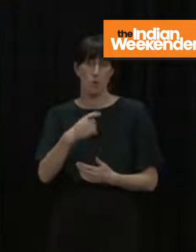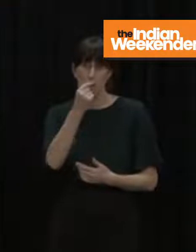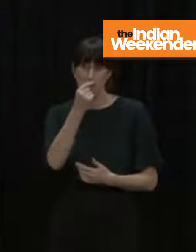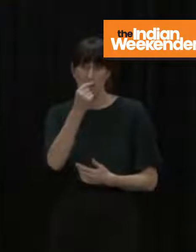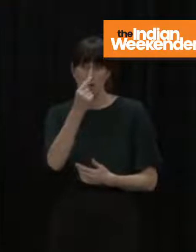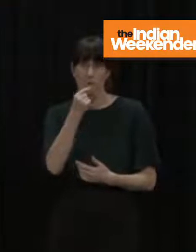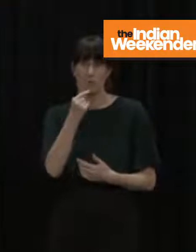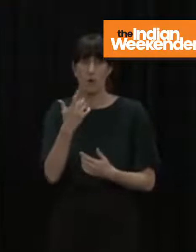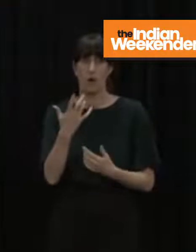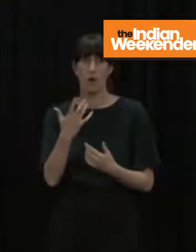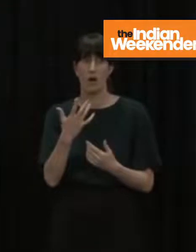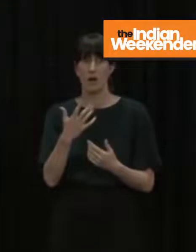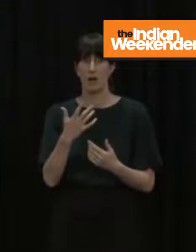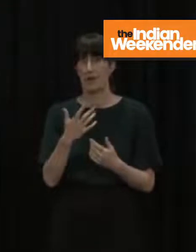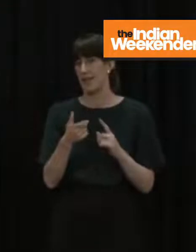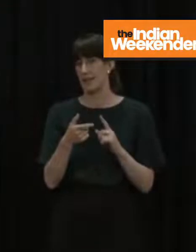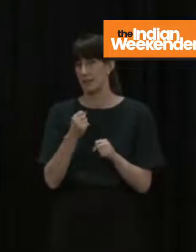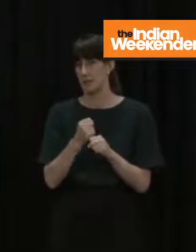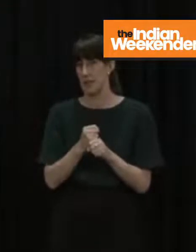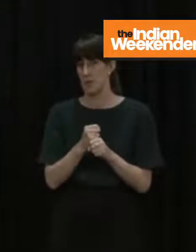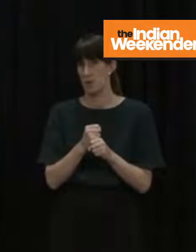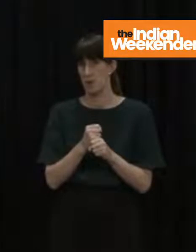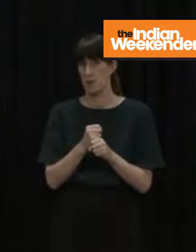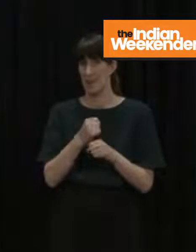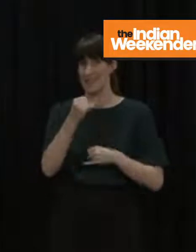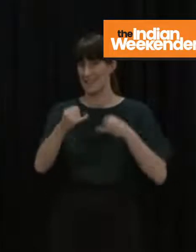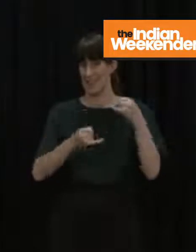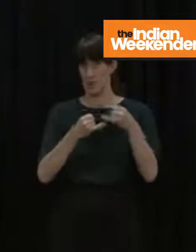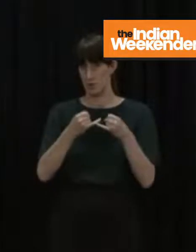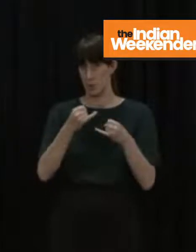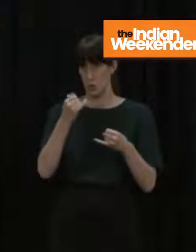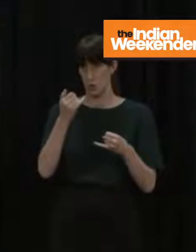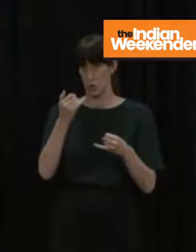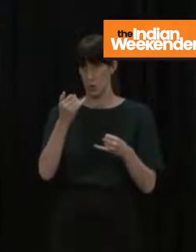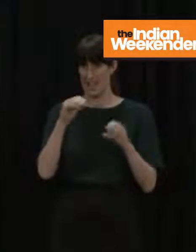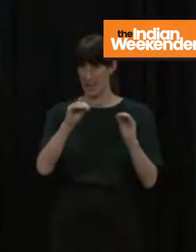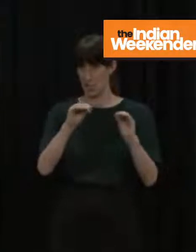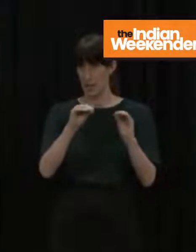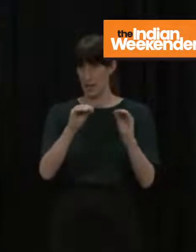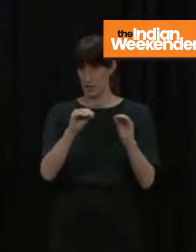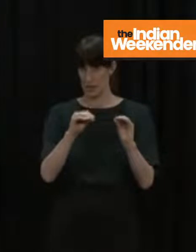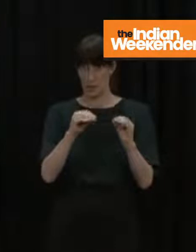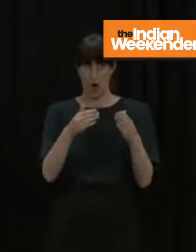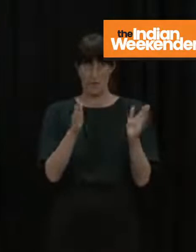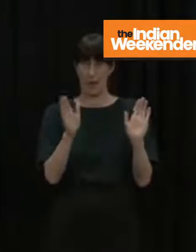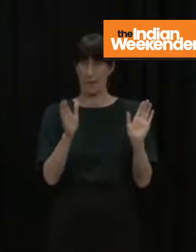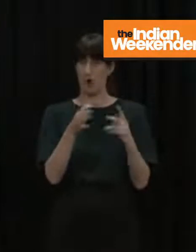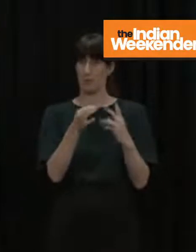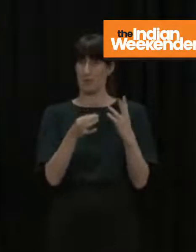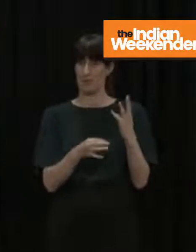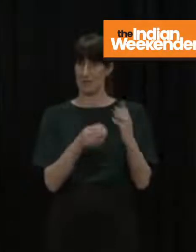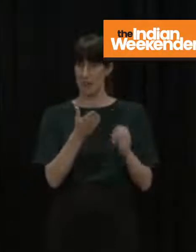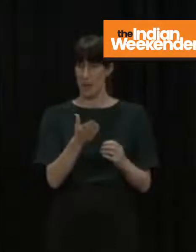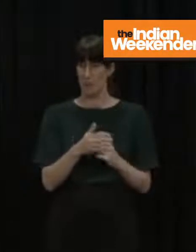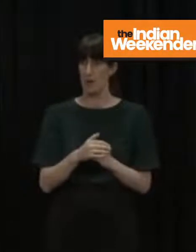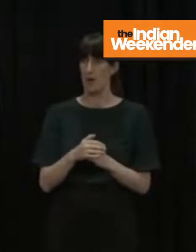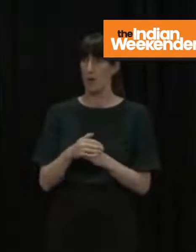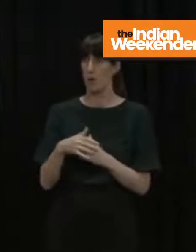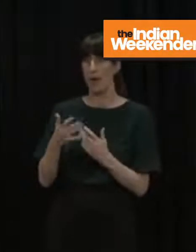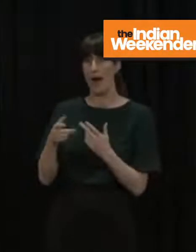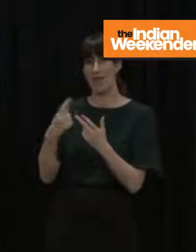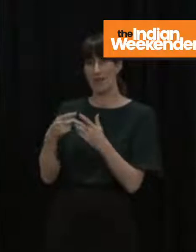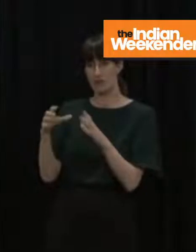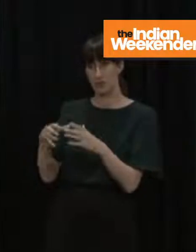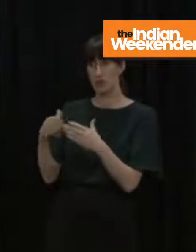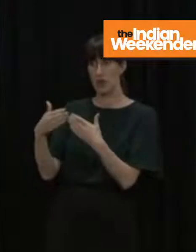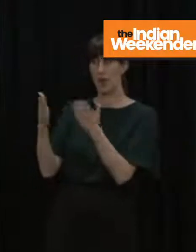possibilities for sectors like international education, but also other business groups, other group allocations that we might look at.